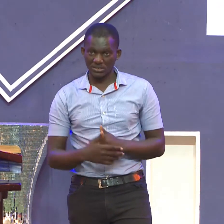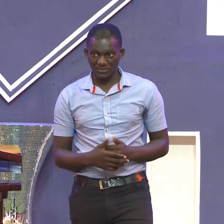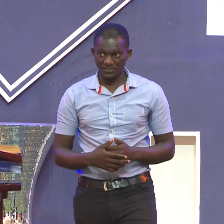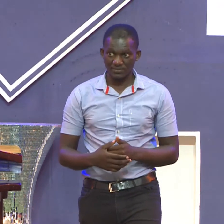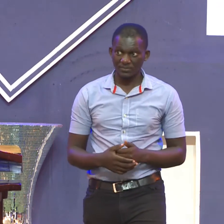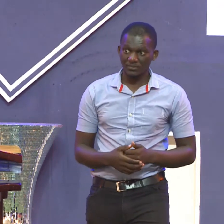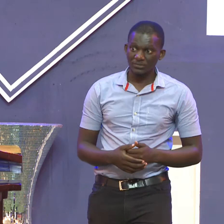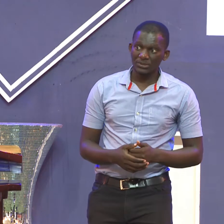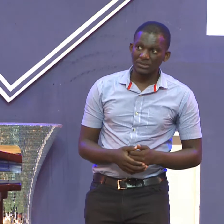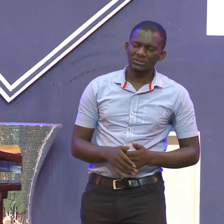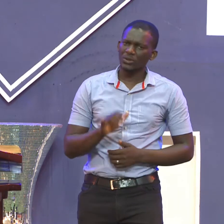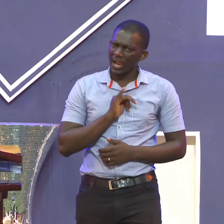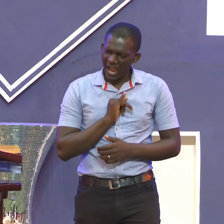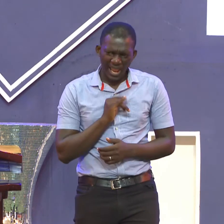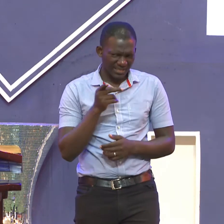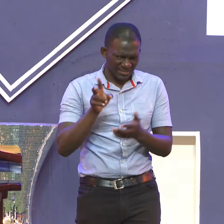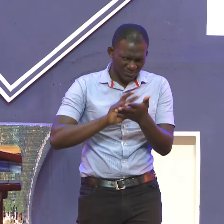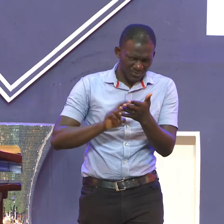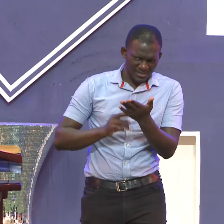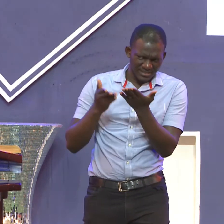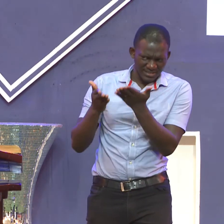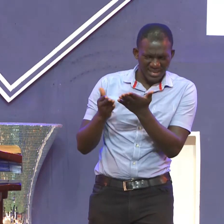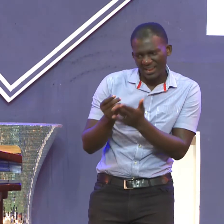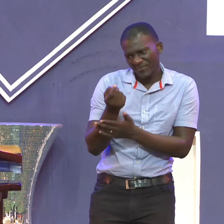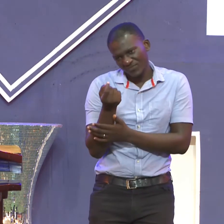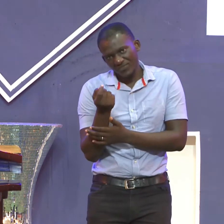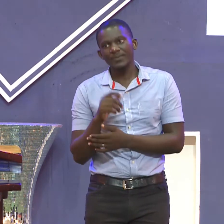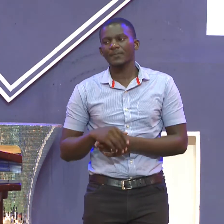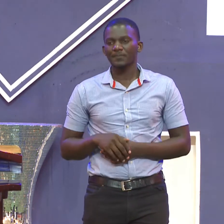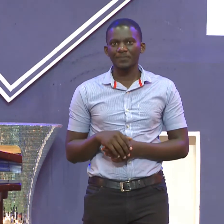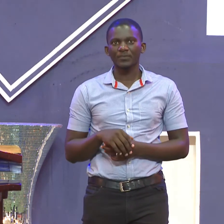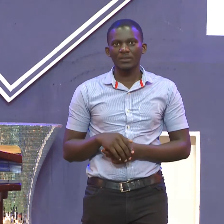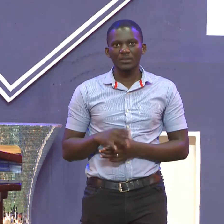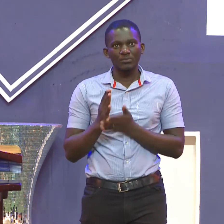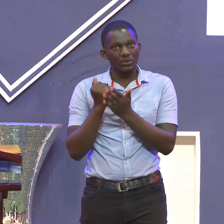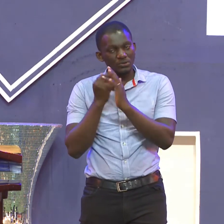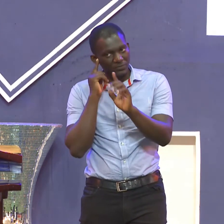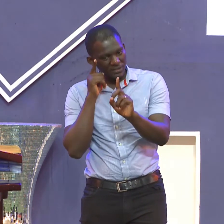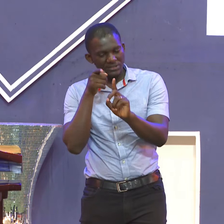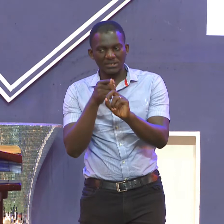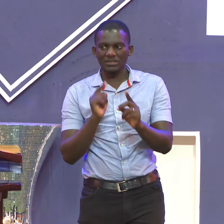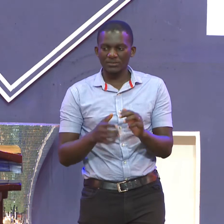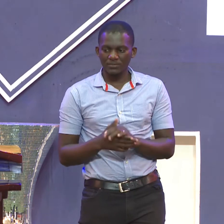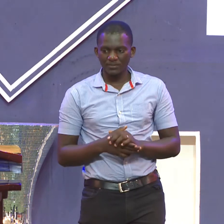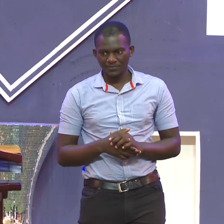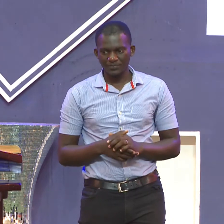Lord. Mpitideyo. I have just passed that site for a